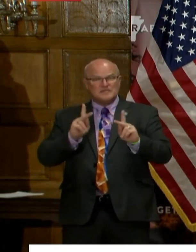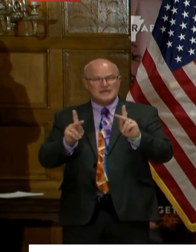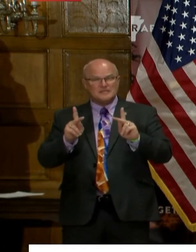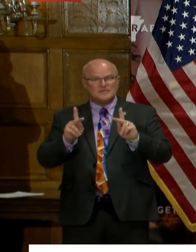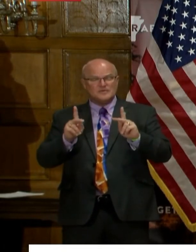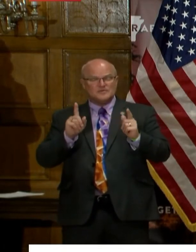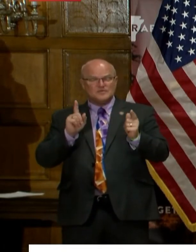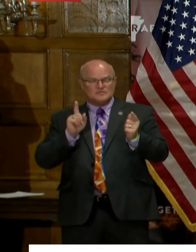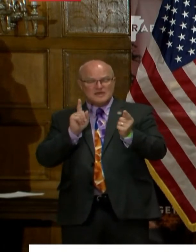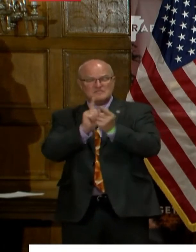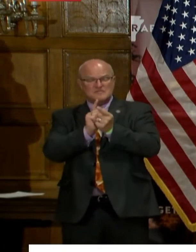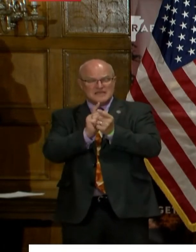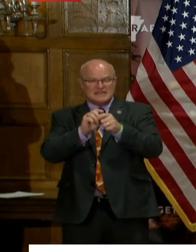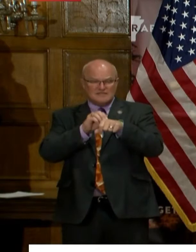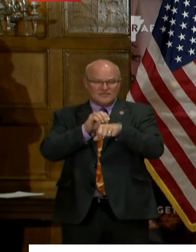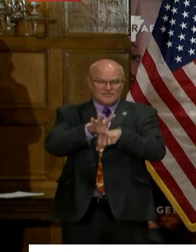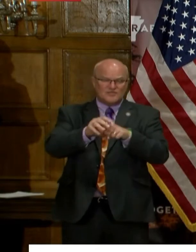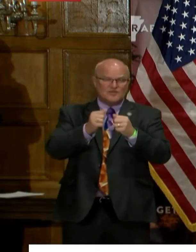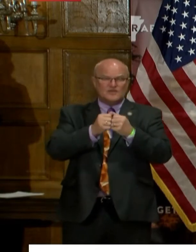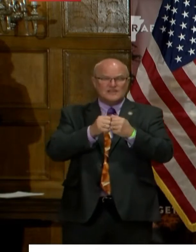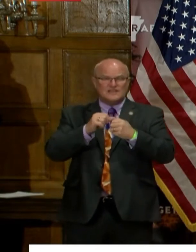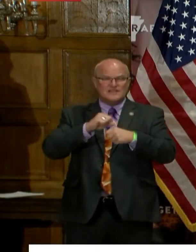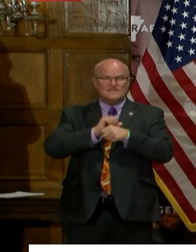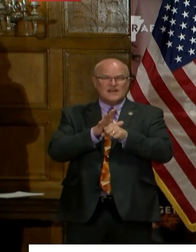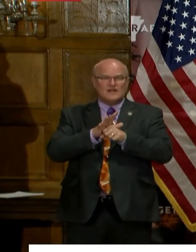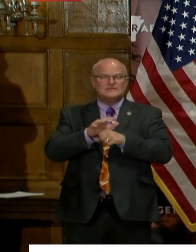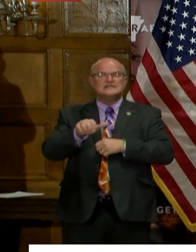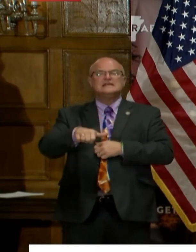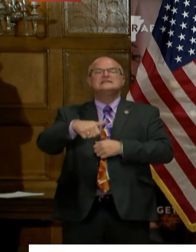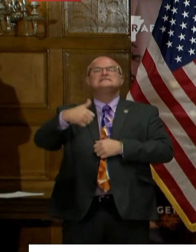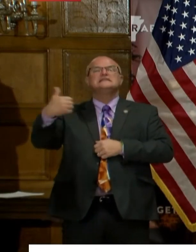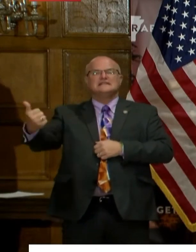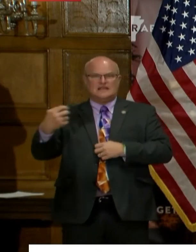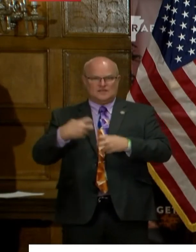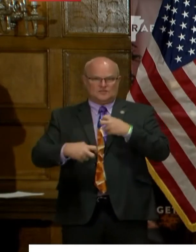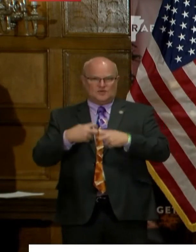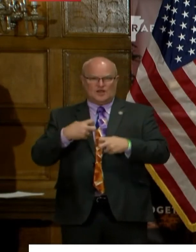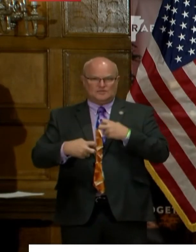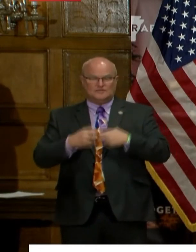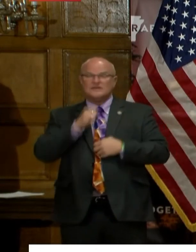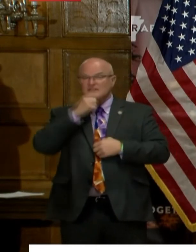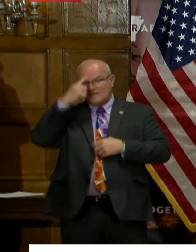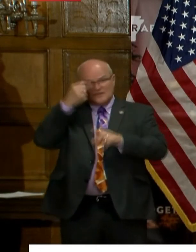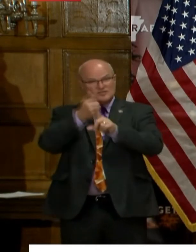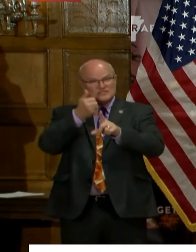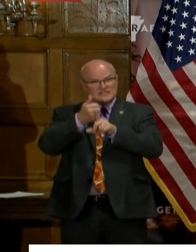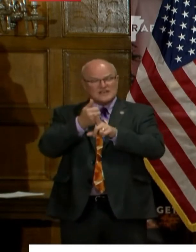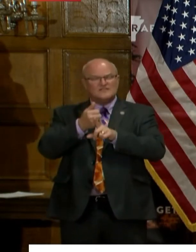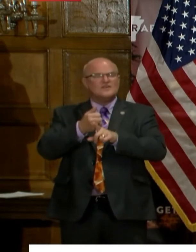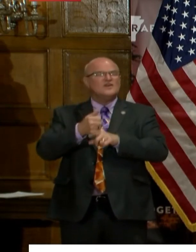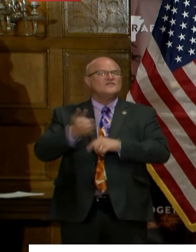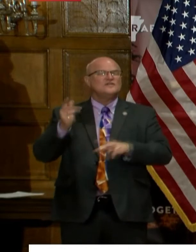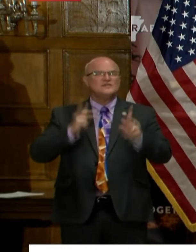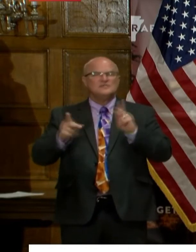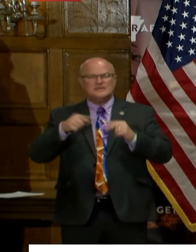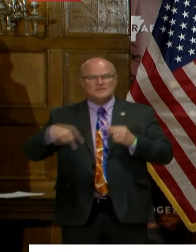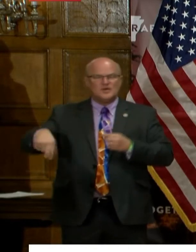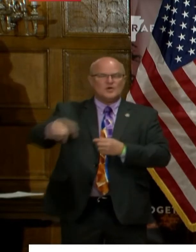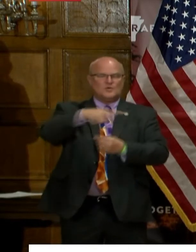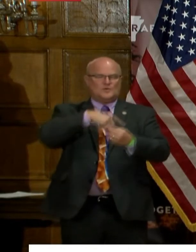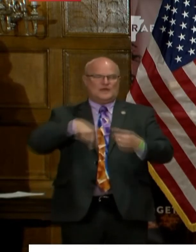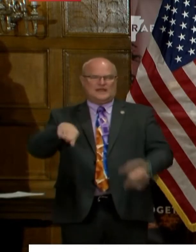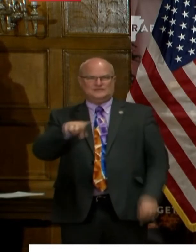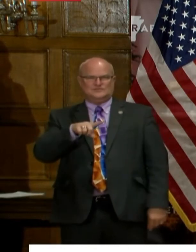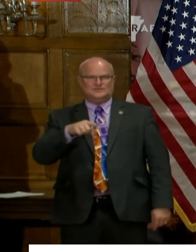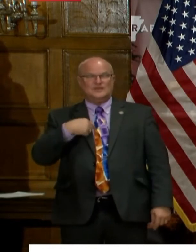may infect with this virus is another issue. So if you don't want to do it for yourself, please do it for those